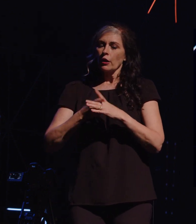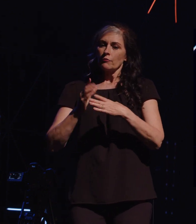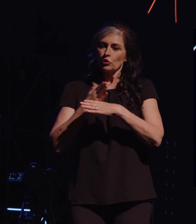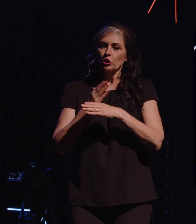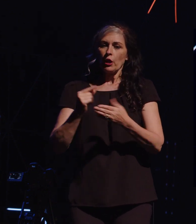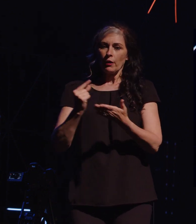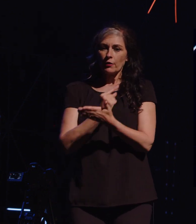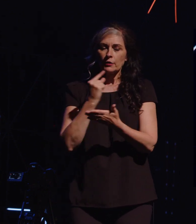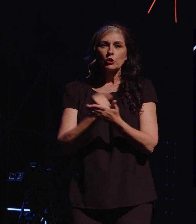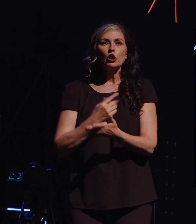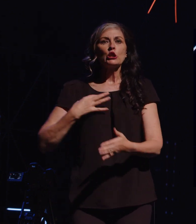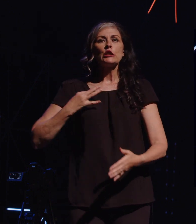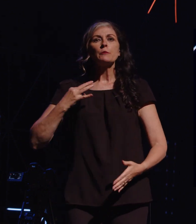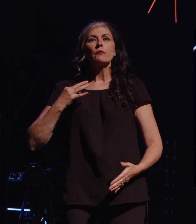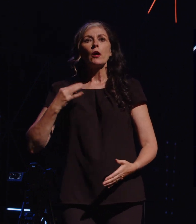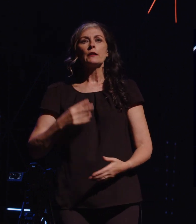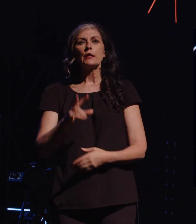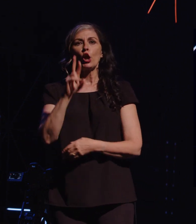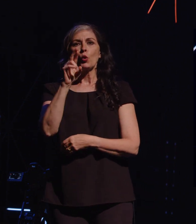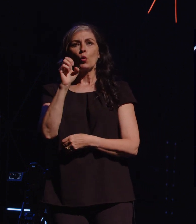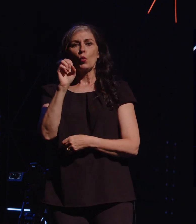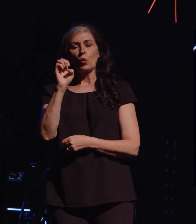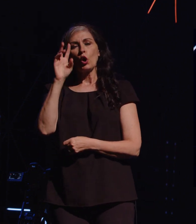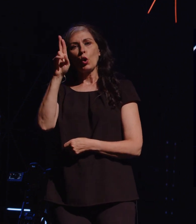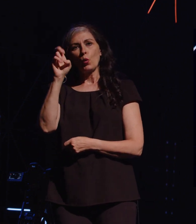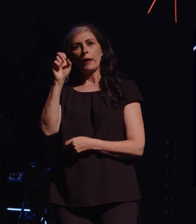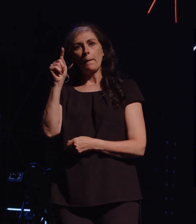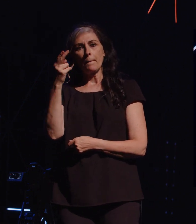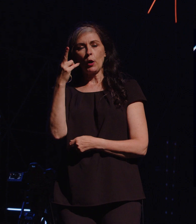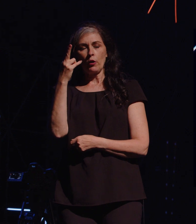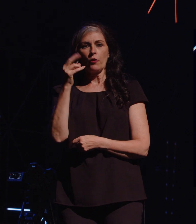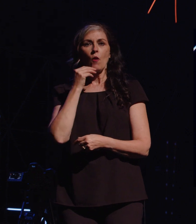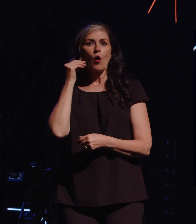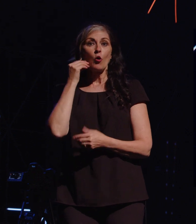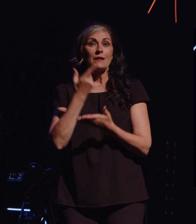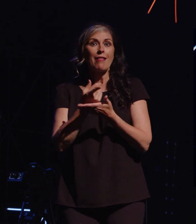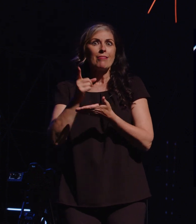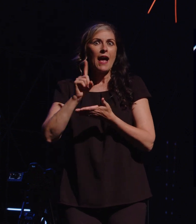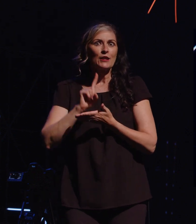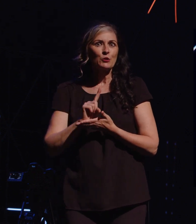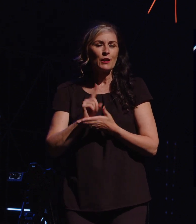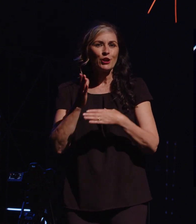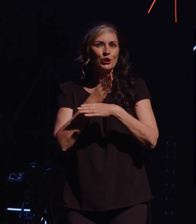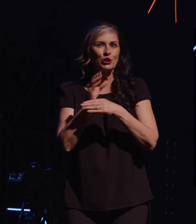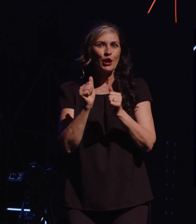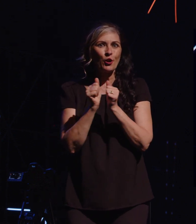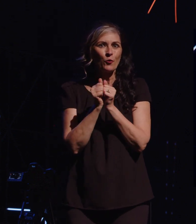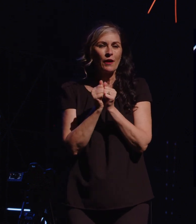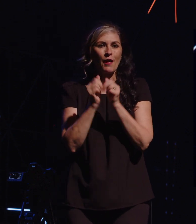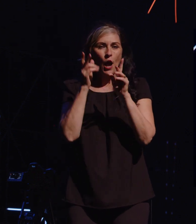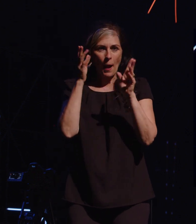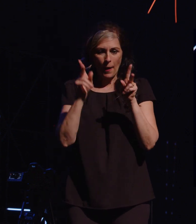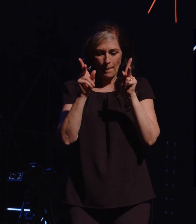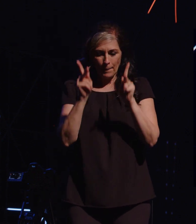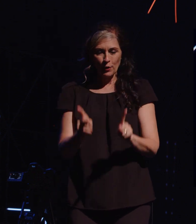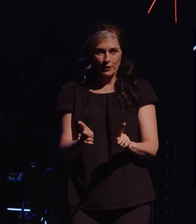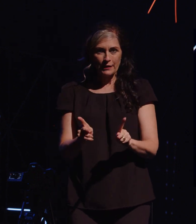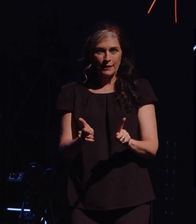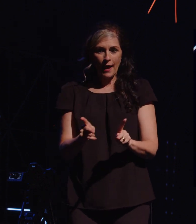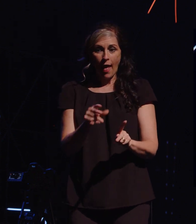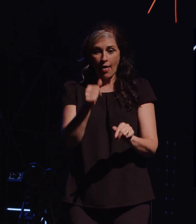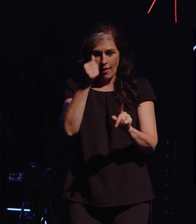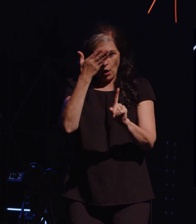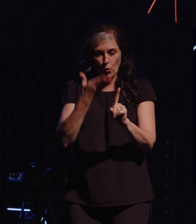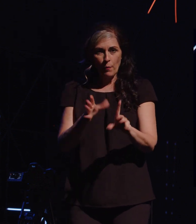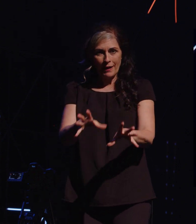volunteering in Rebirth Homes. Guess what? This last week, she shared the gospel with a participant in Rebirth Homes, and the lady